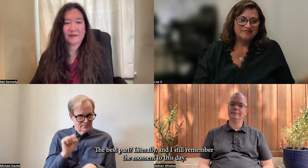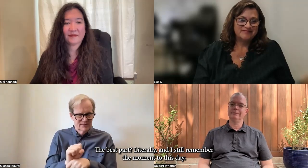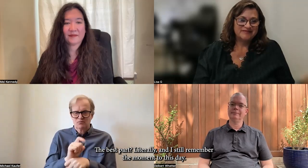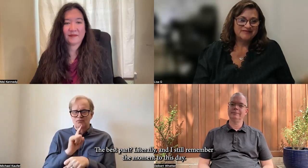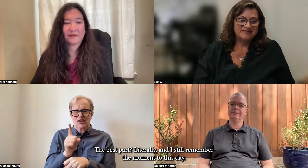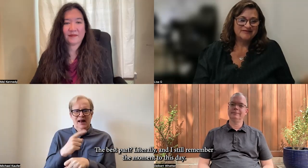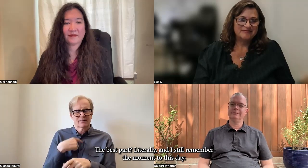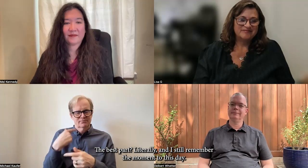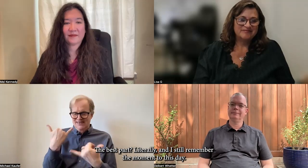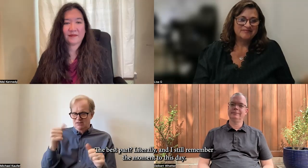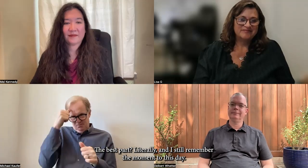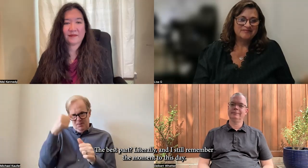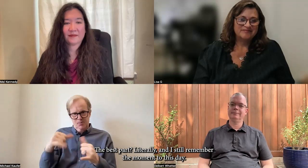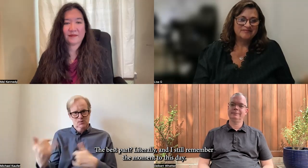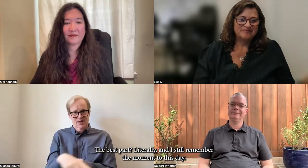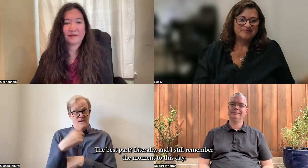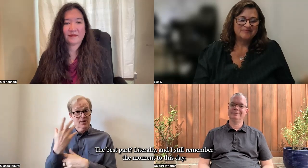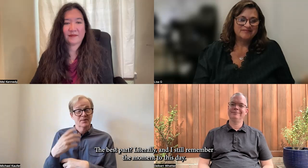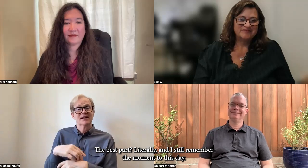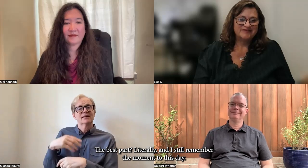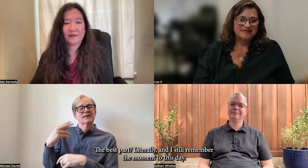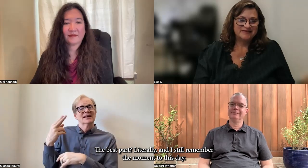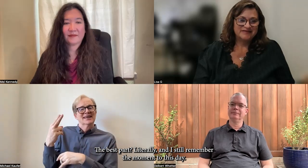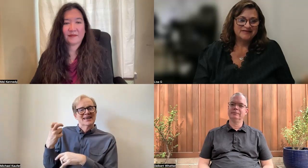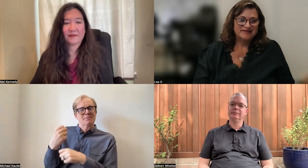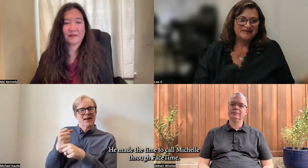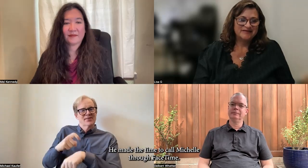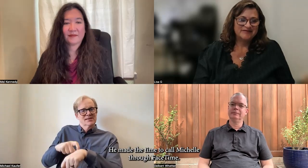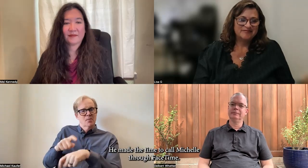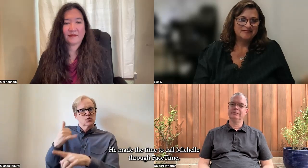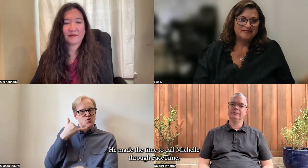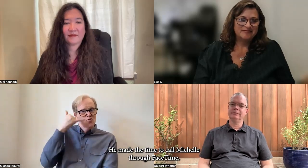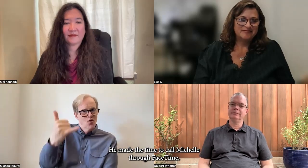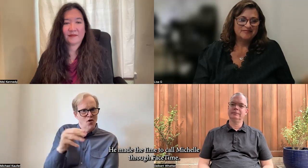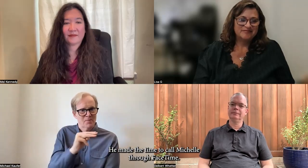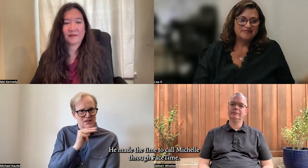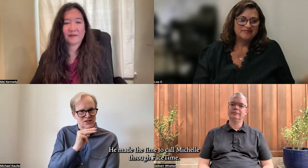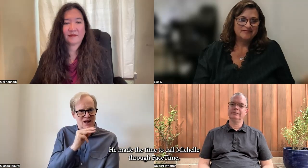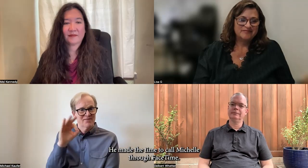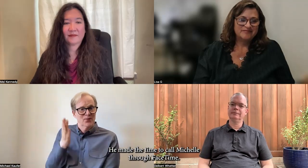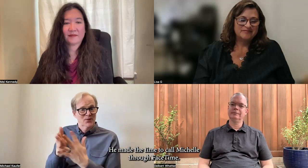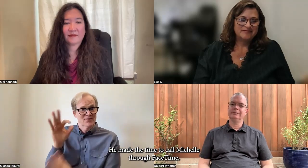part, literally, and I still remember the moment to this day, he made the time to call Michelle through